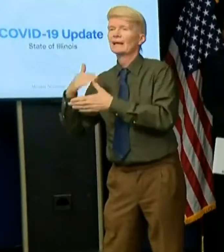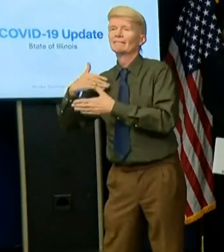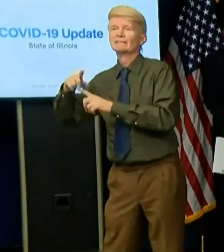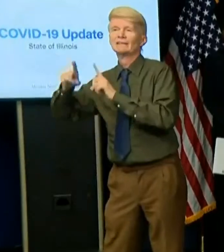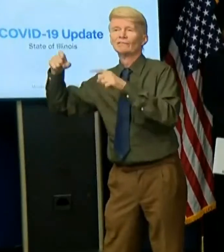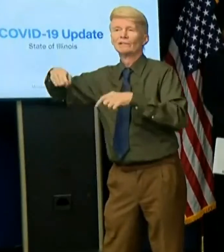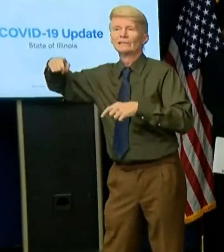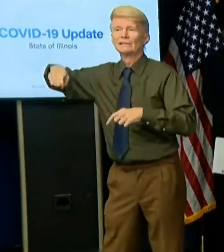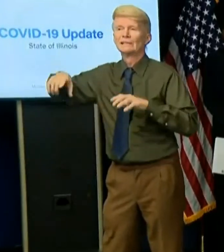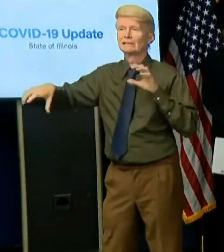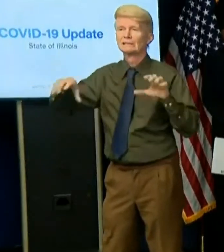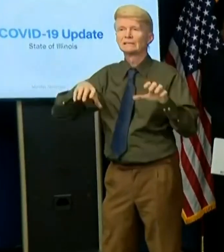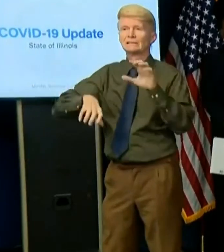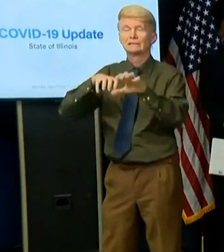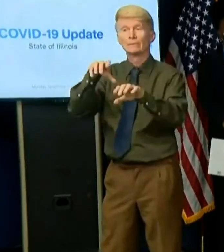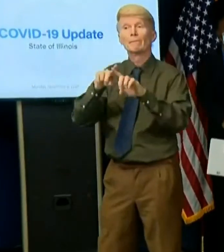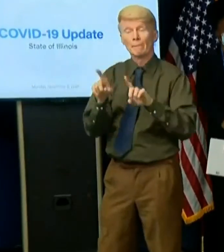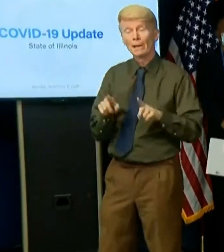as you know,